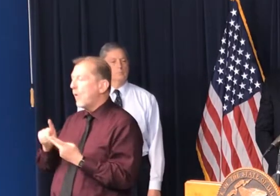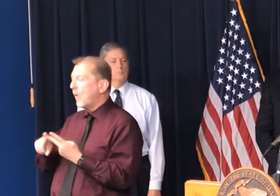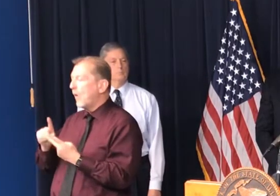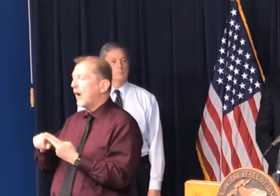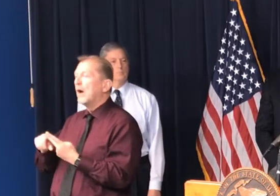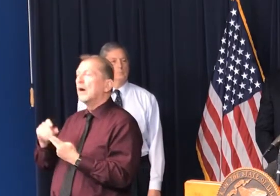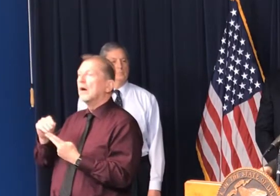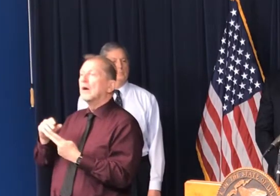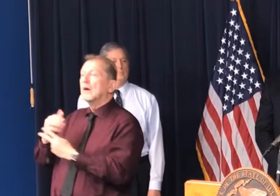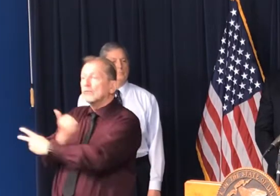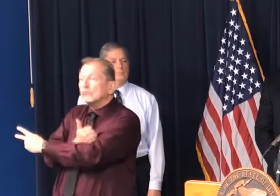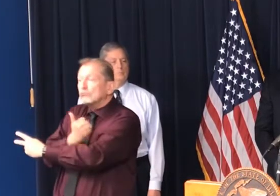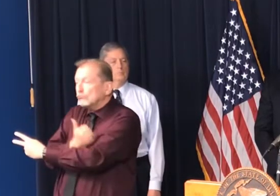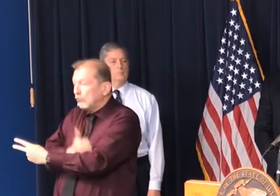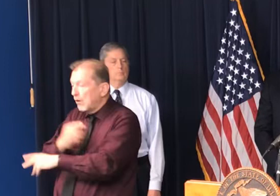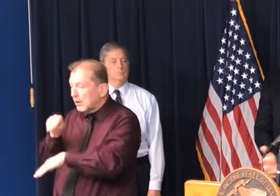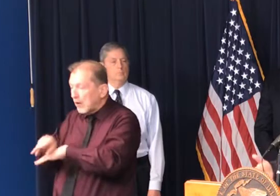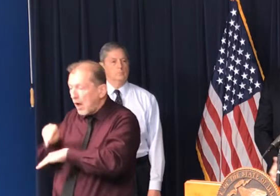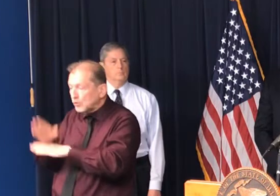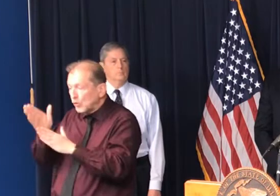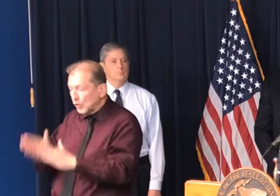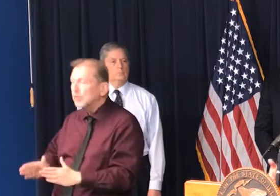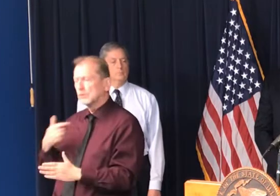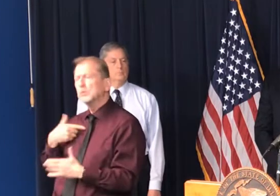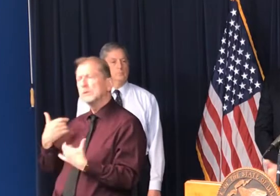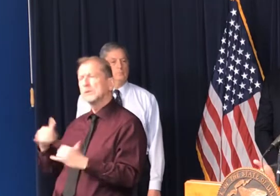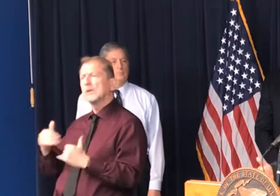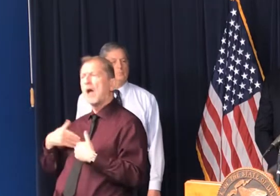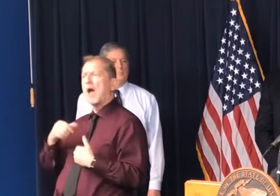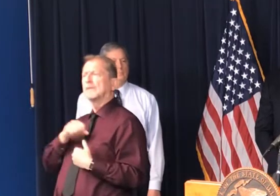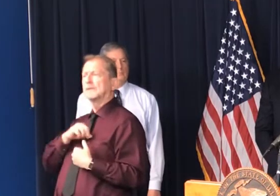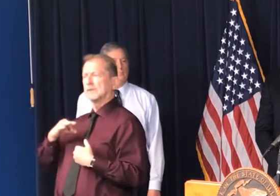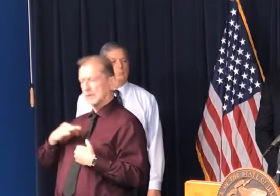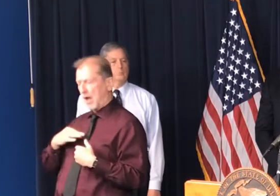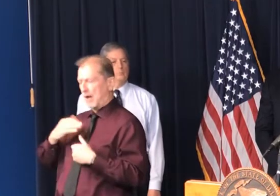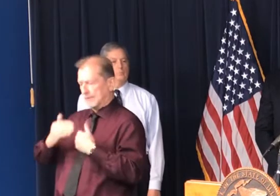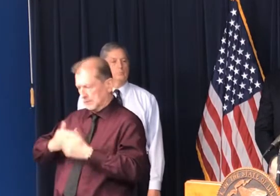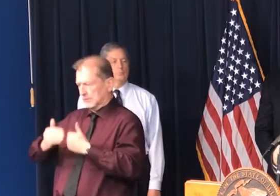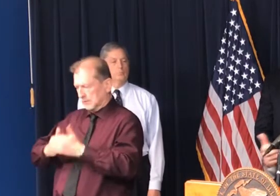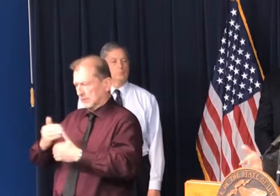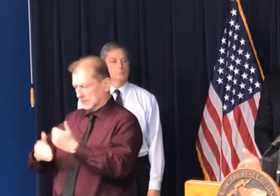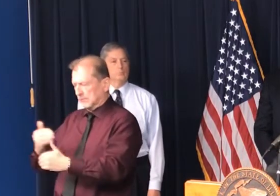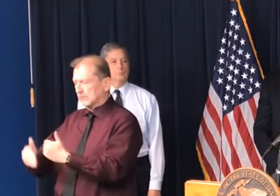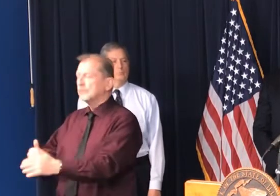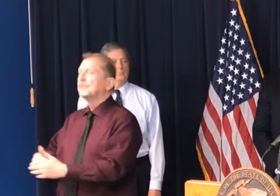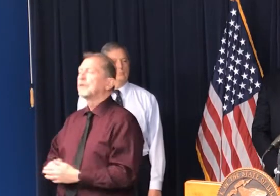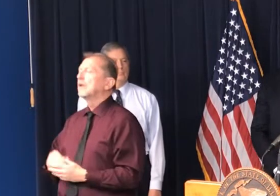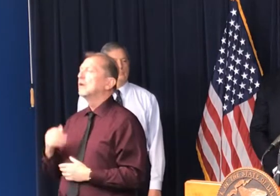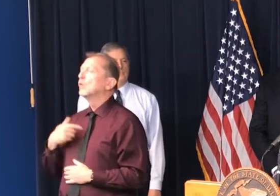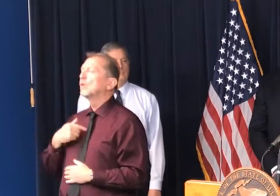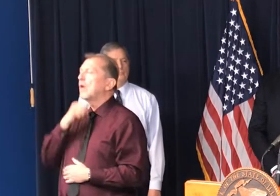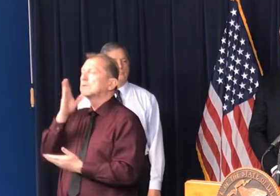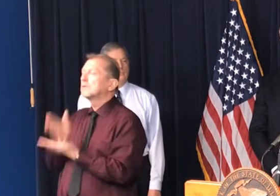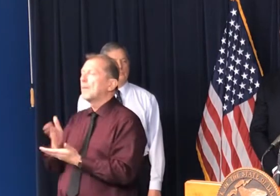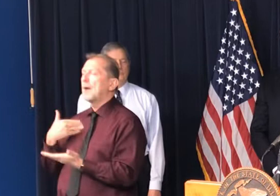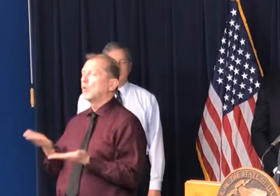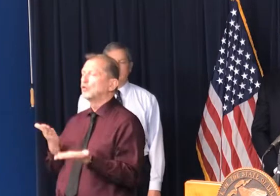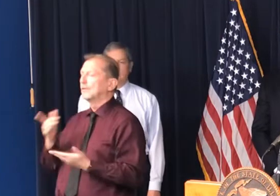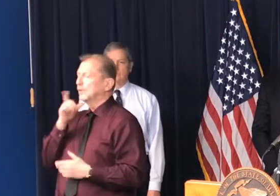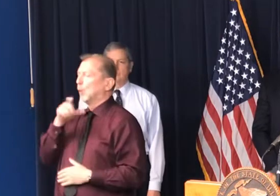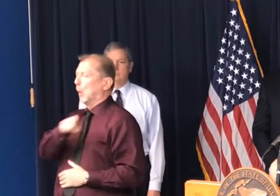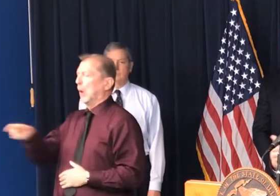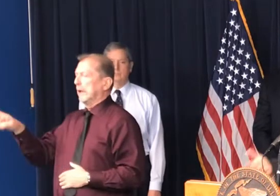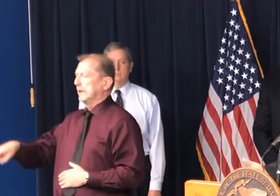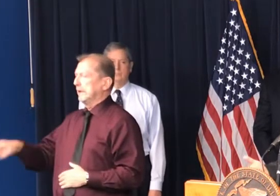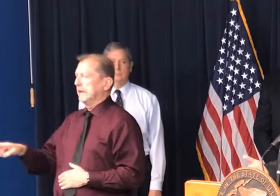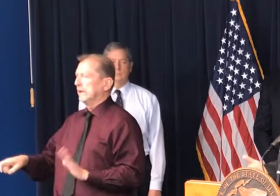treatment, for the most part, we are staffing that as we think appropriate, and we think we'll serve people who badly need